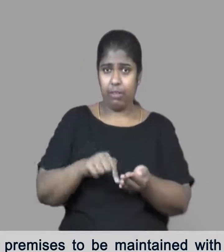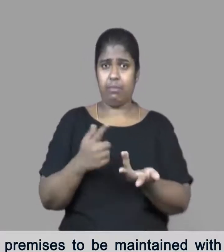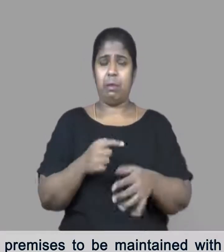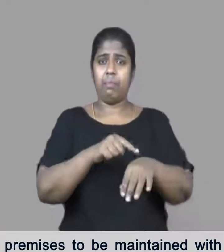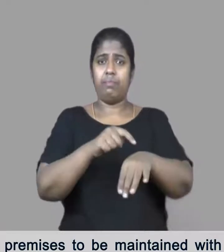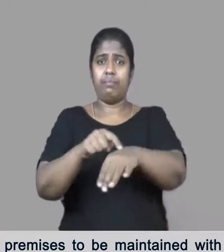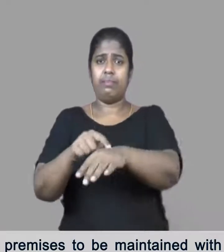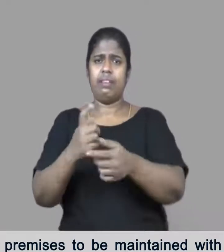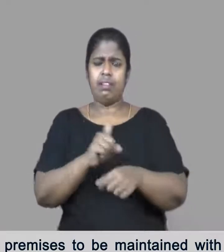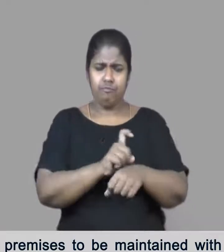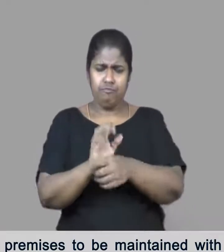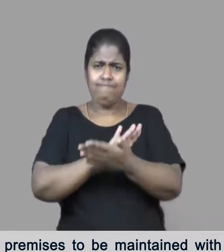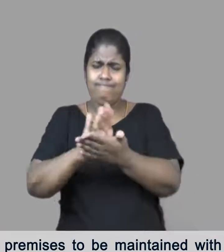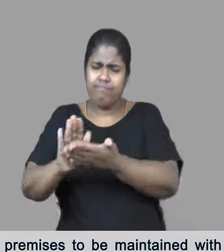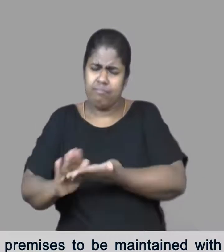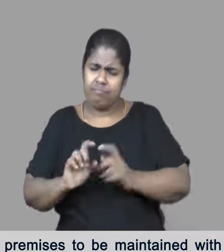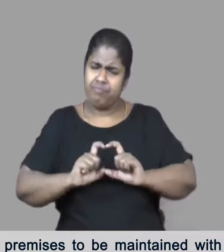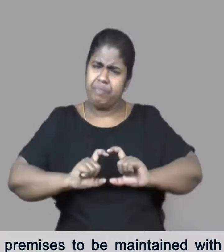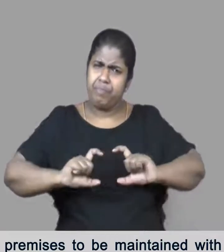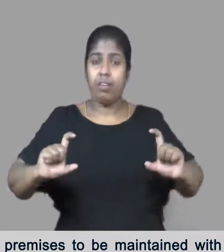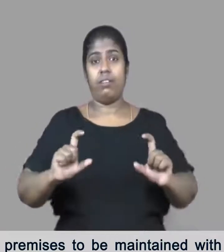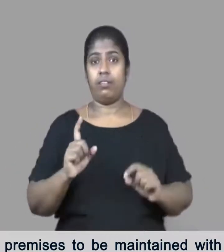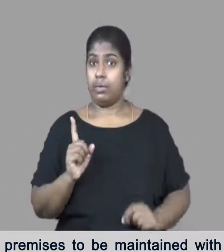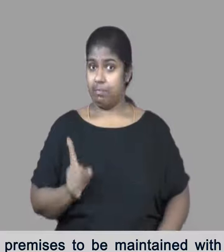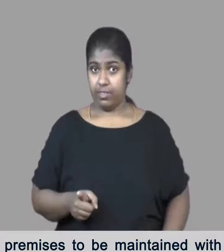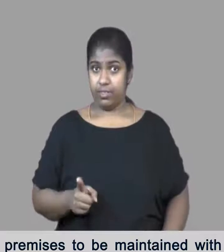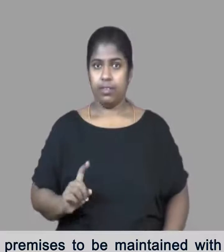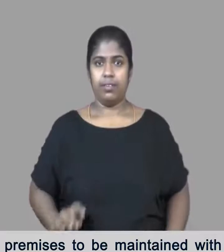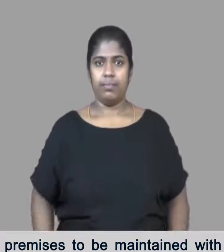lavatories, drinking and hand washing stations.